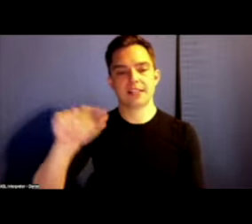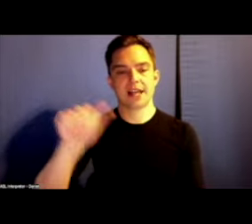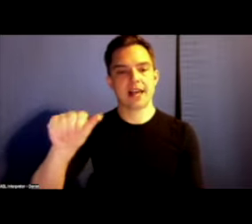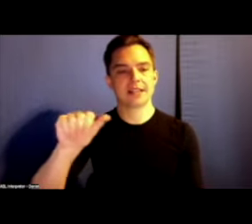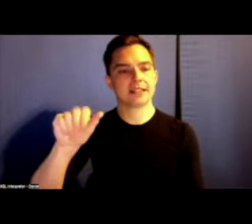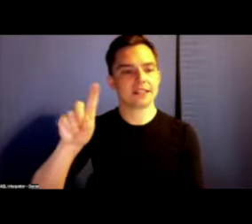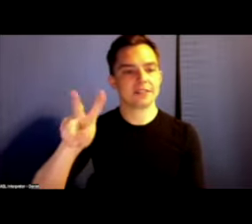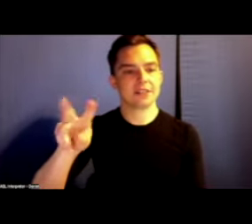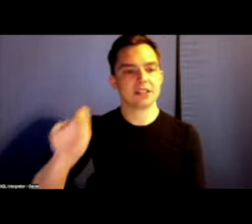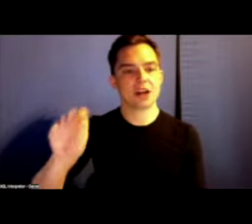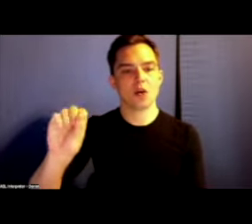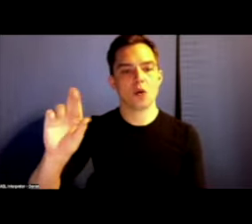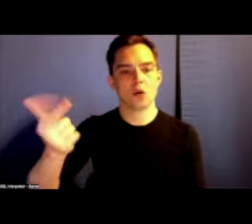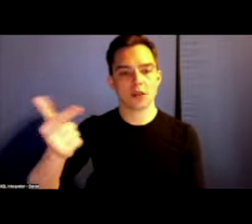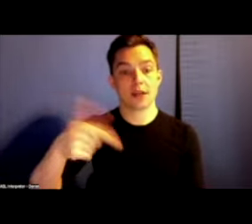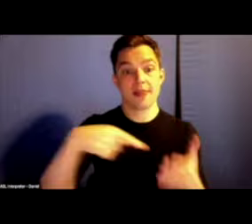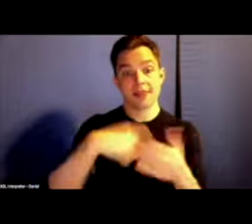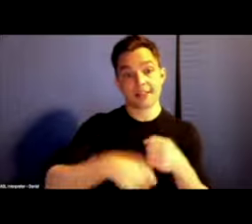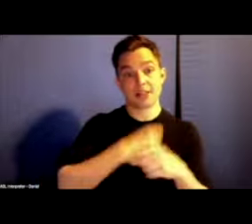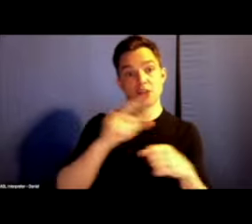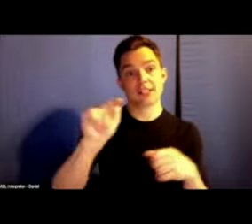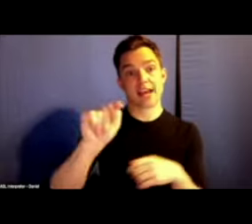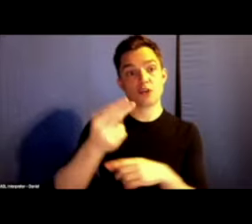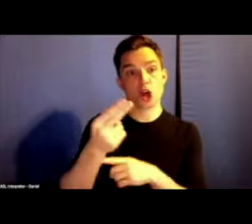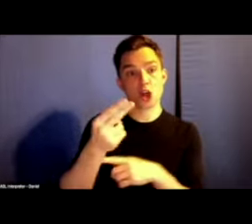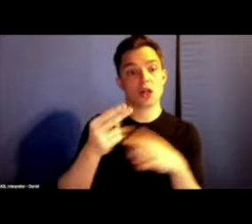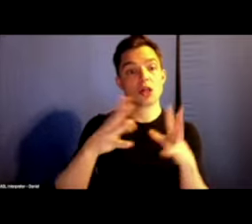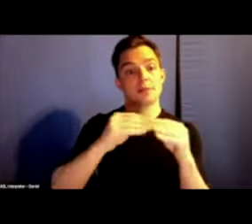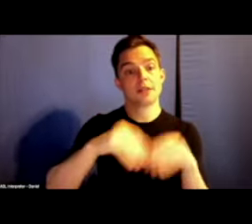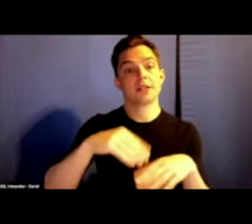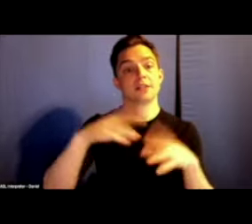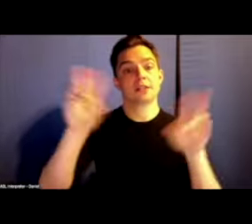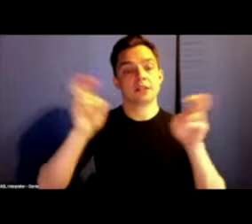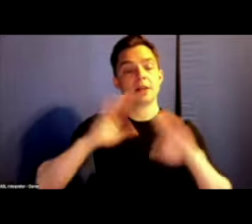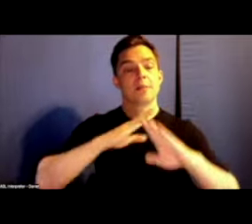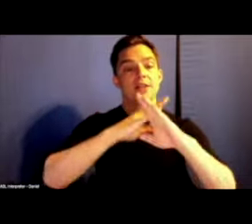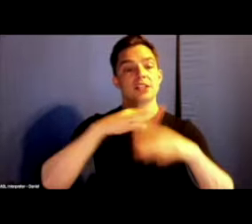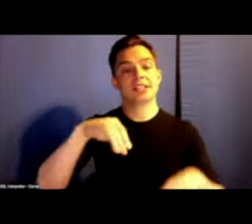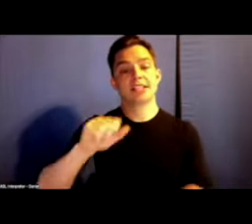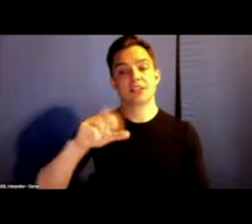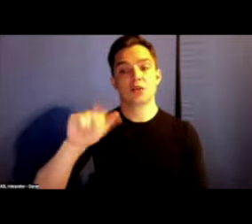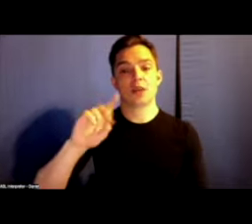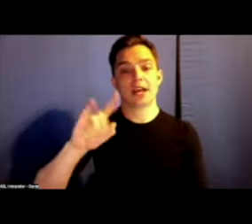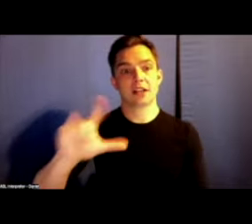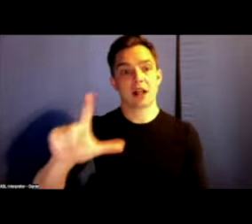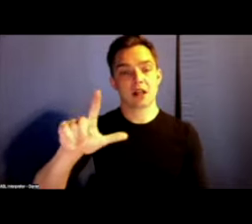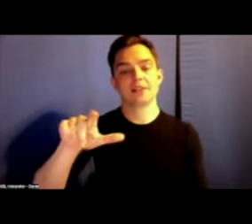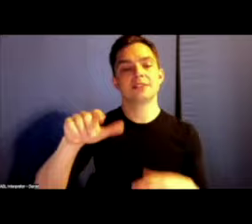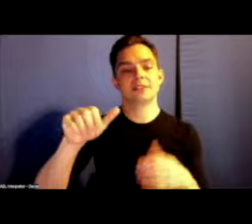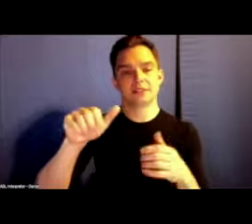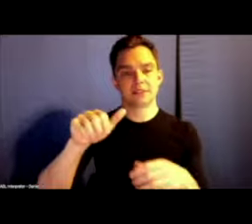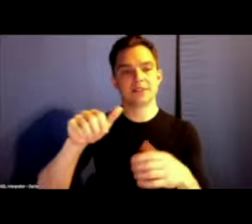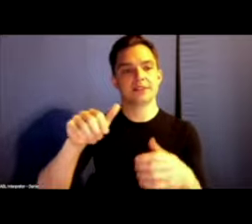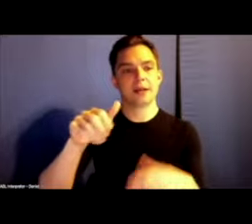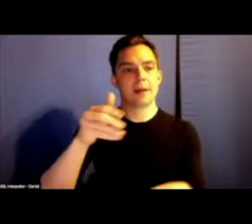preventipv.org. This year's town hall, titled Prevention is Radical, Lifting Power, Taking